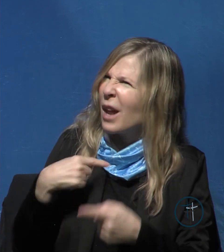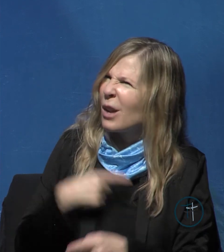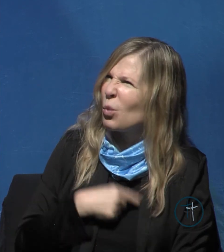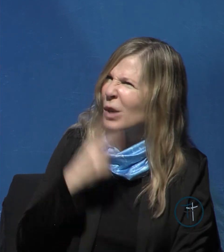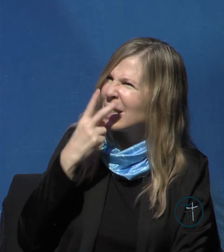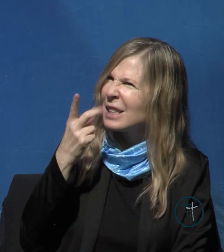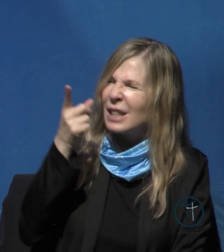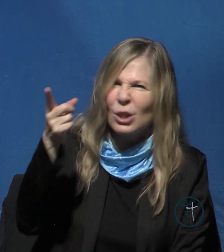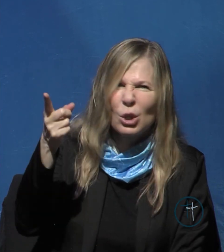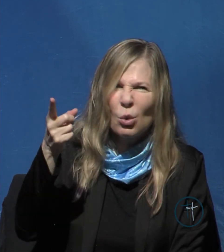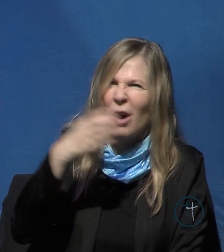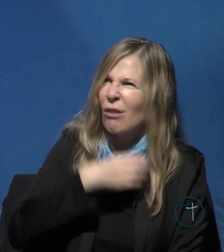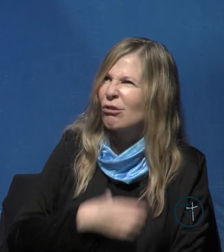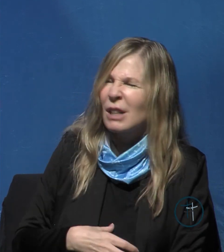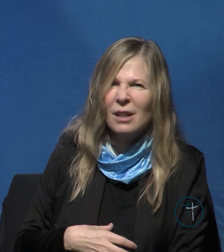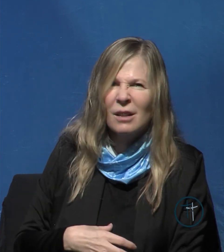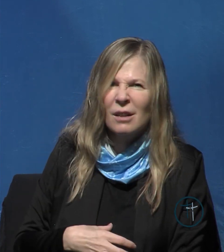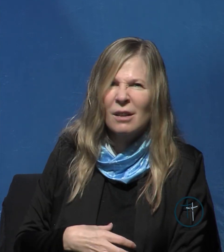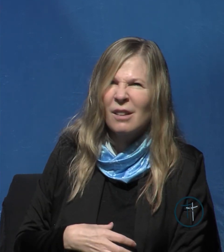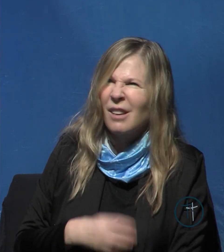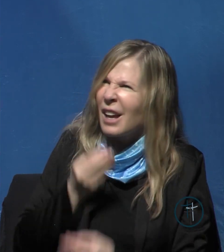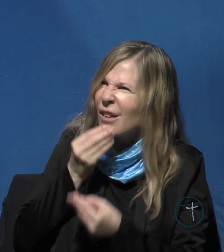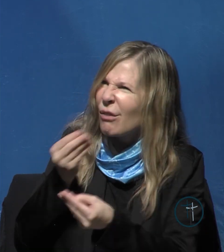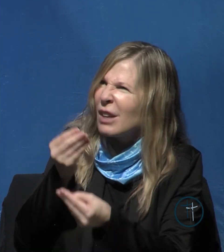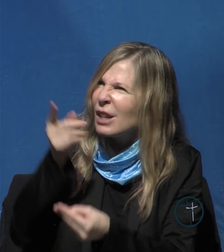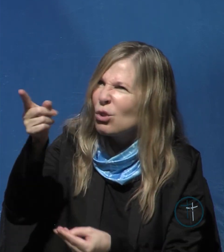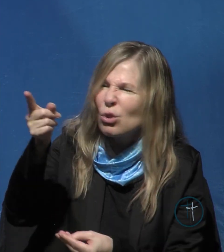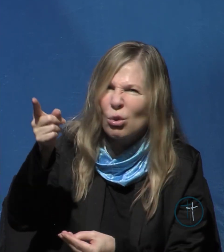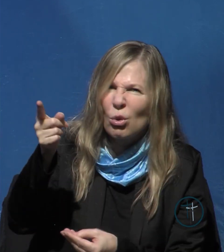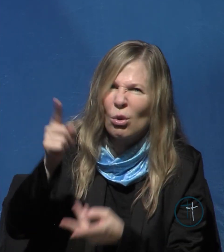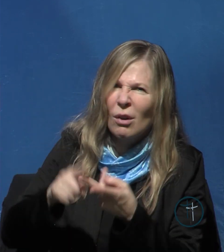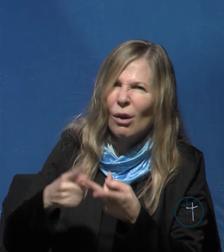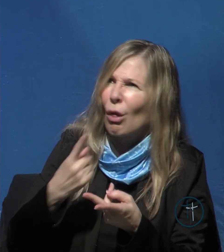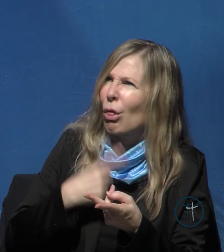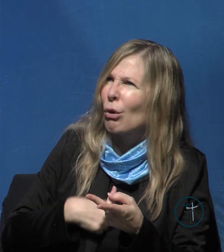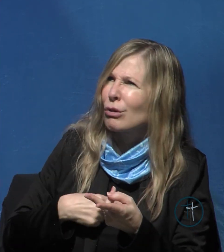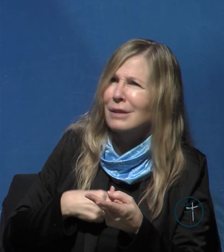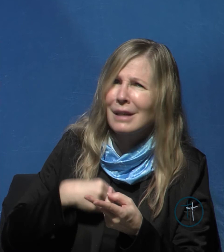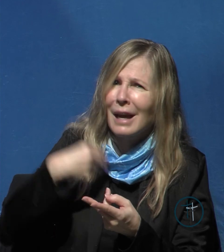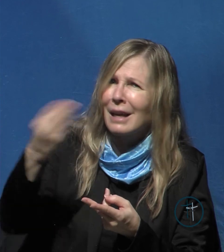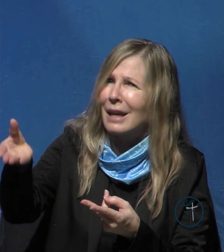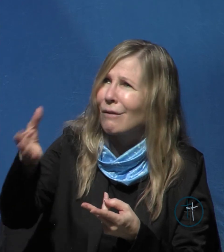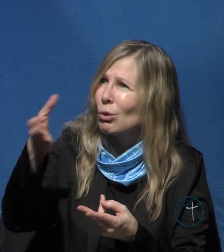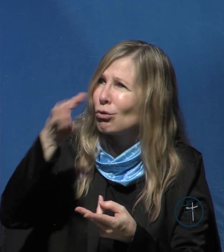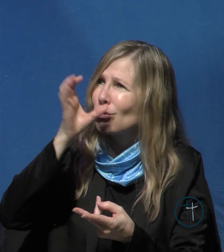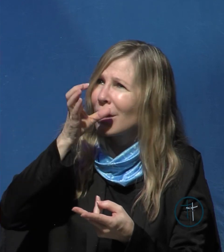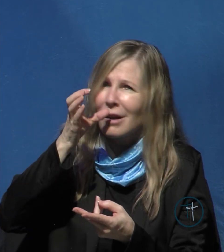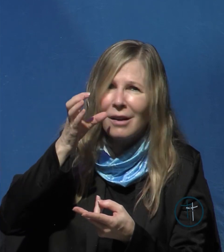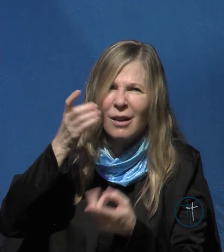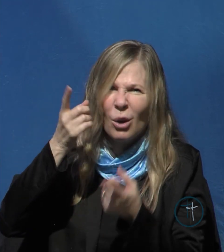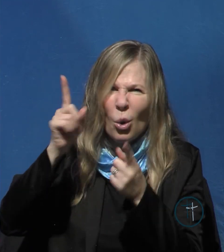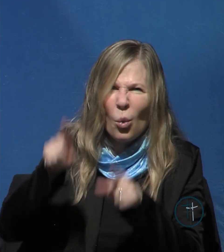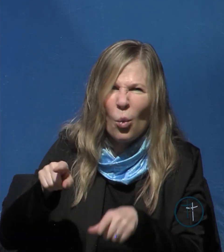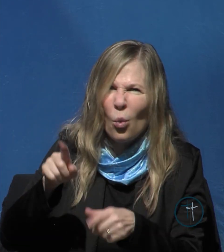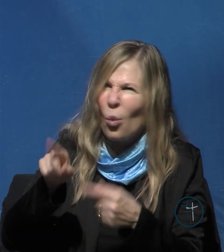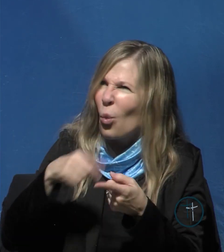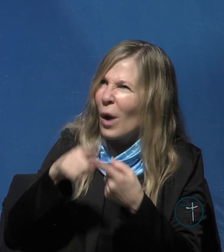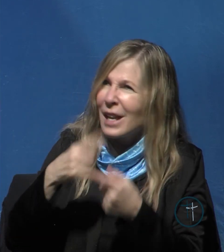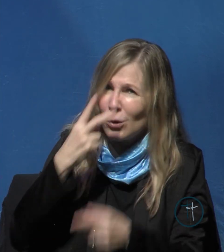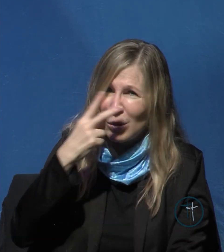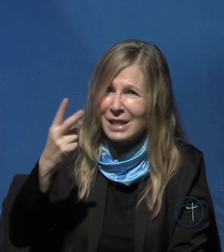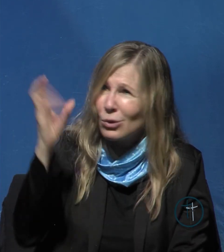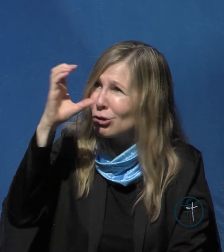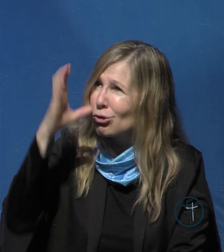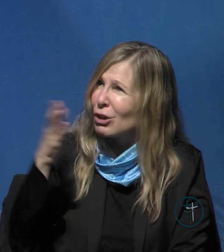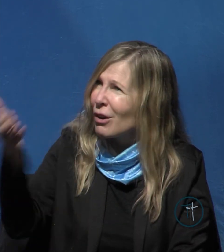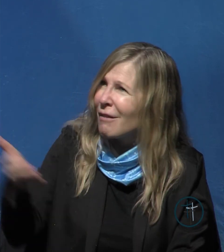see you hungry and feed you? Or thirsty and give you something to drink? And when did we see you a stranger